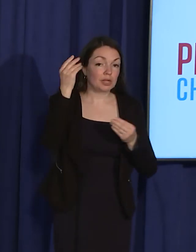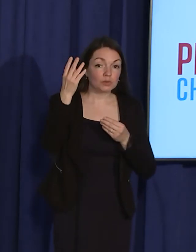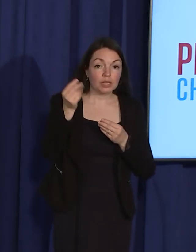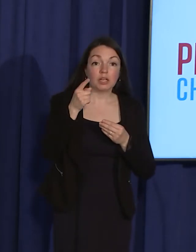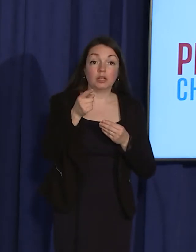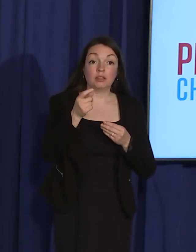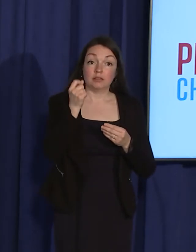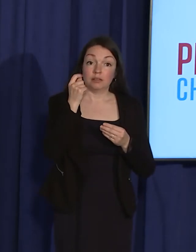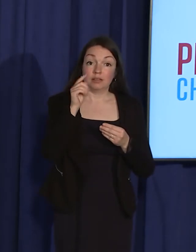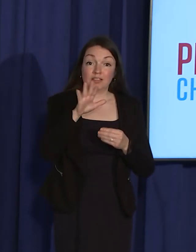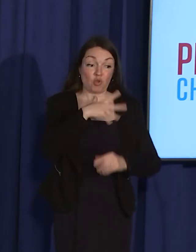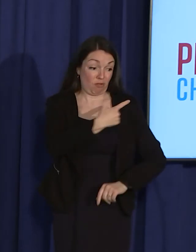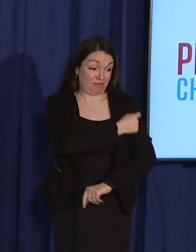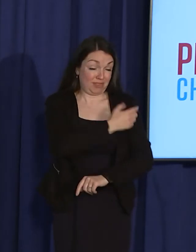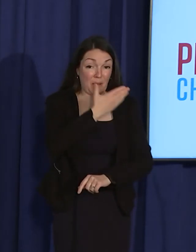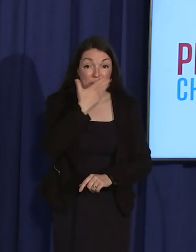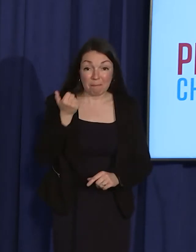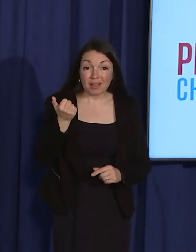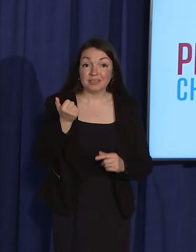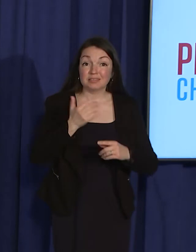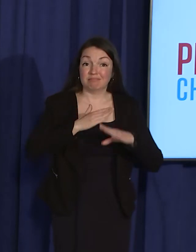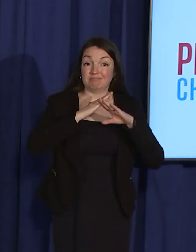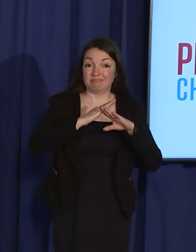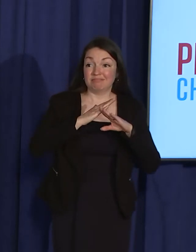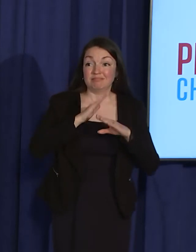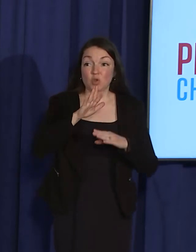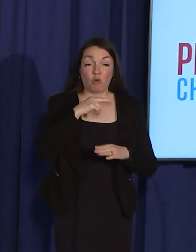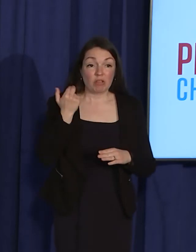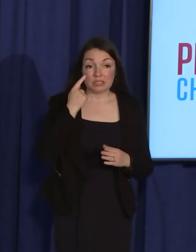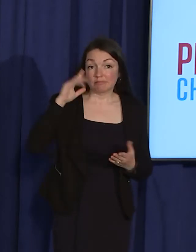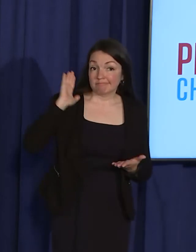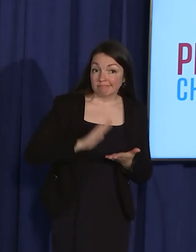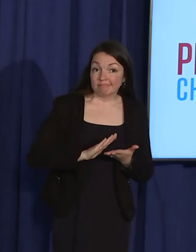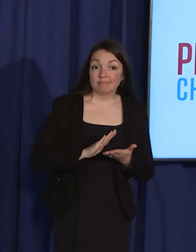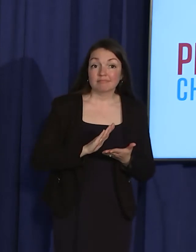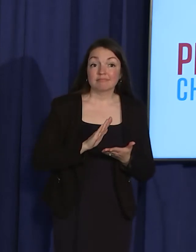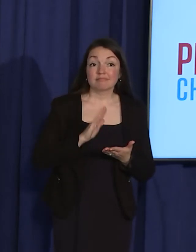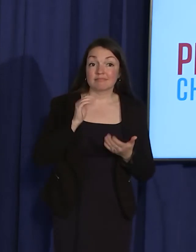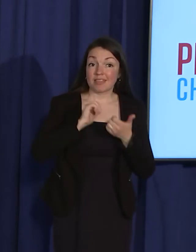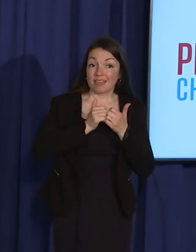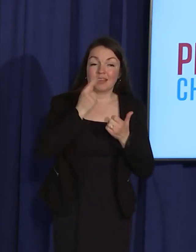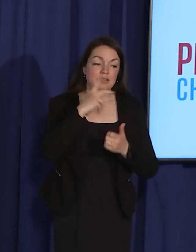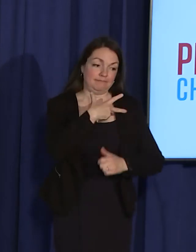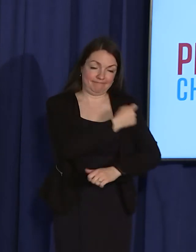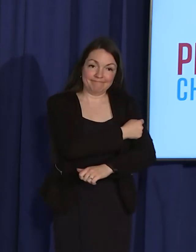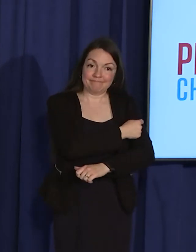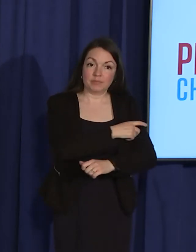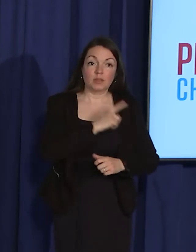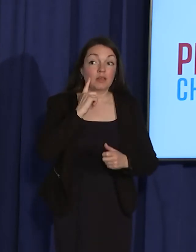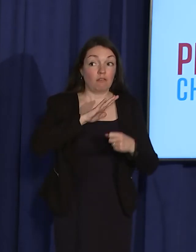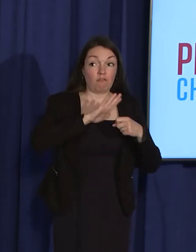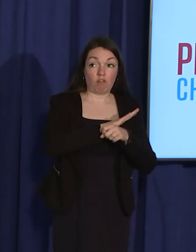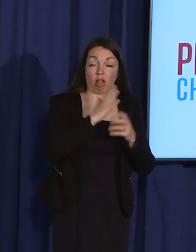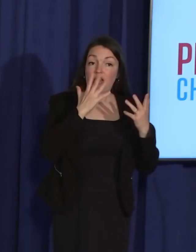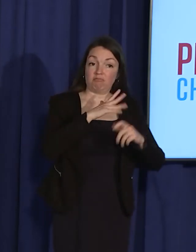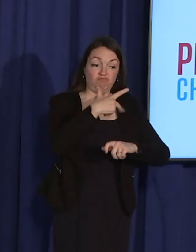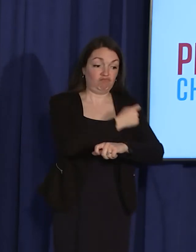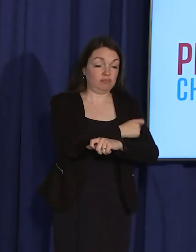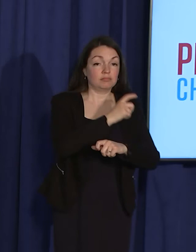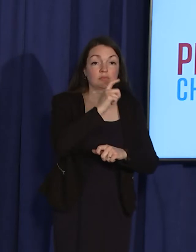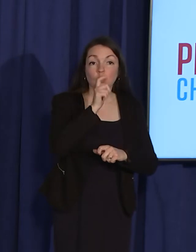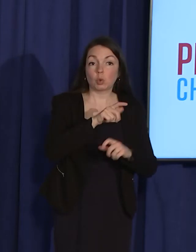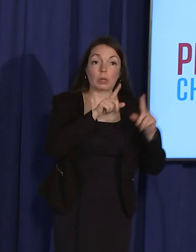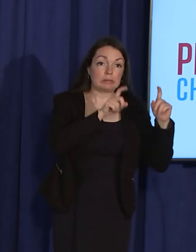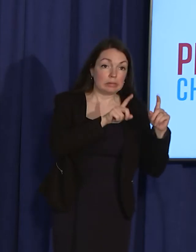getting vaccinated is the best thing that you can do to lower your risk. And so we've said all along, when you are fully vaccinated, you don't need to do